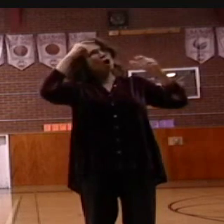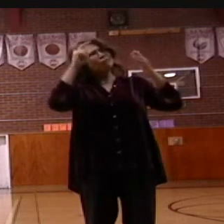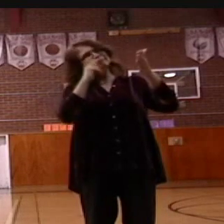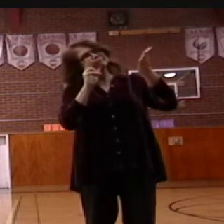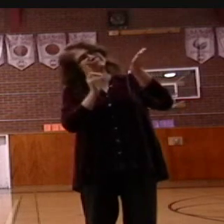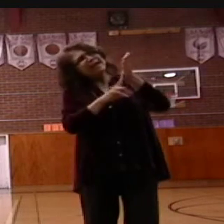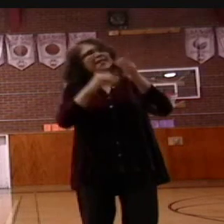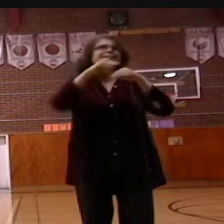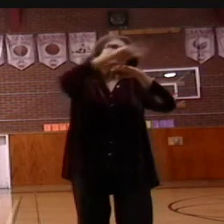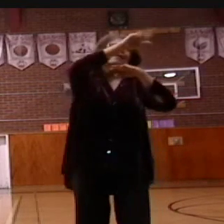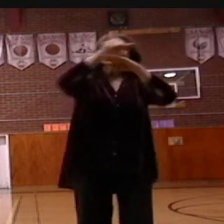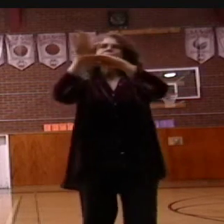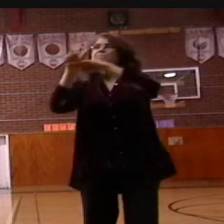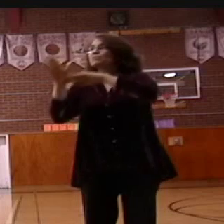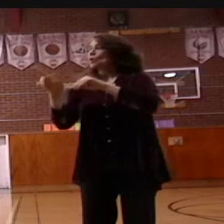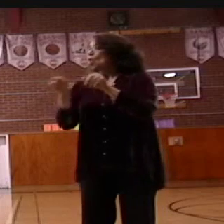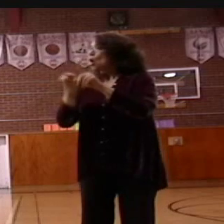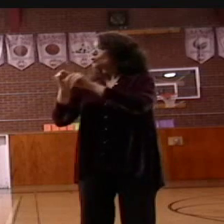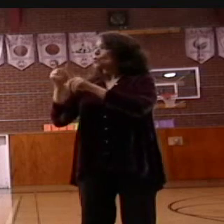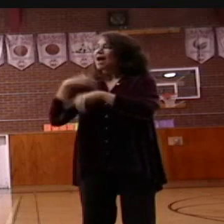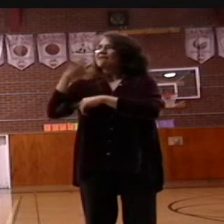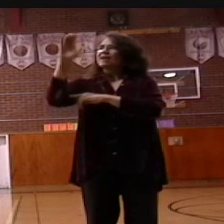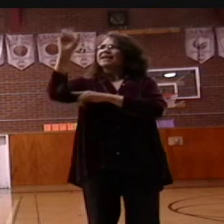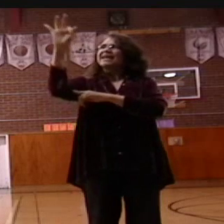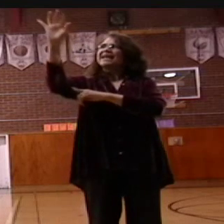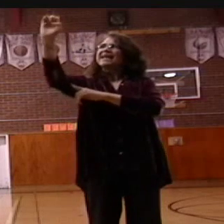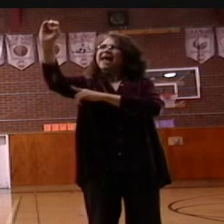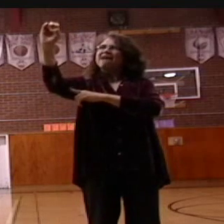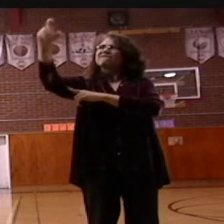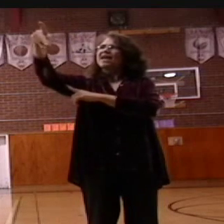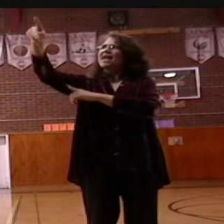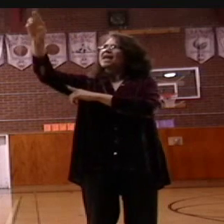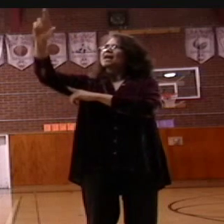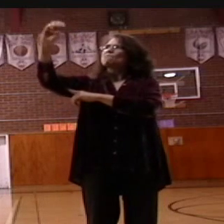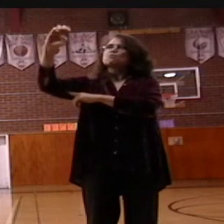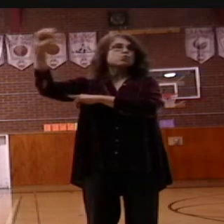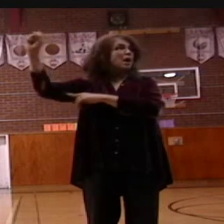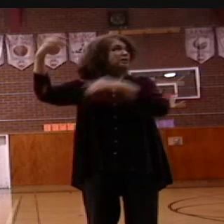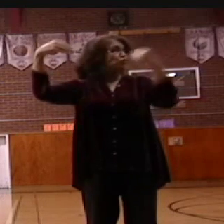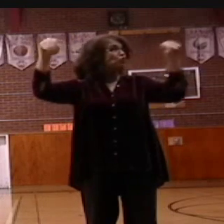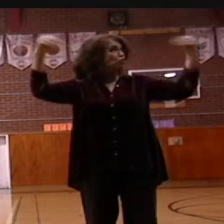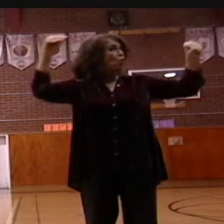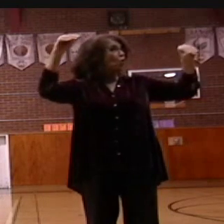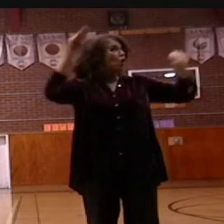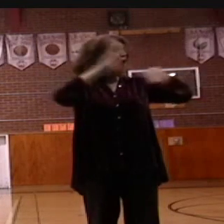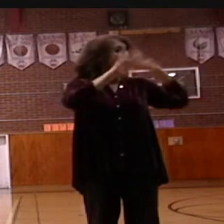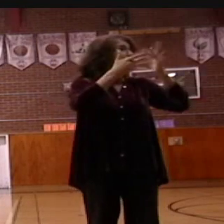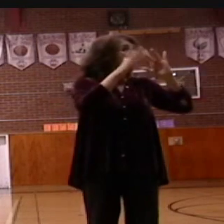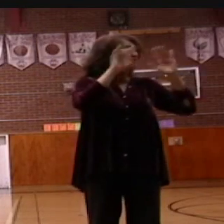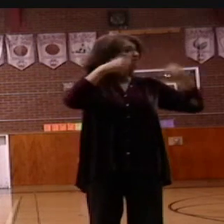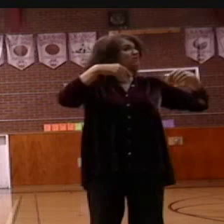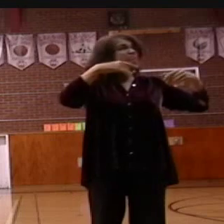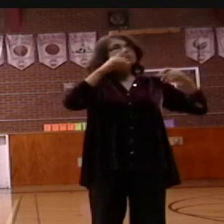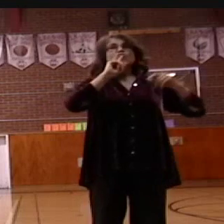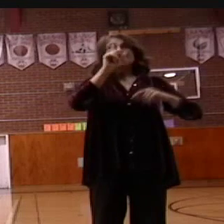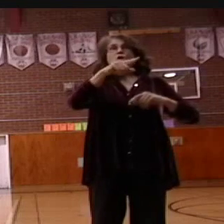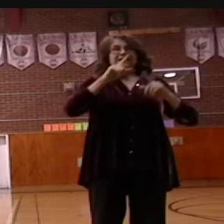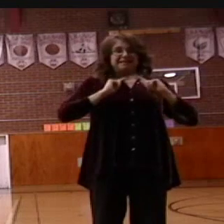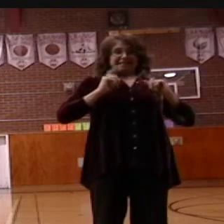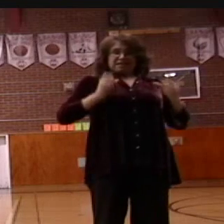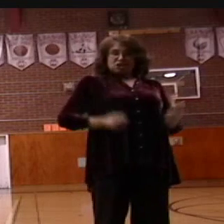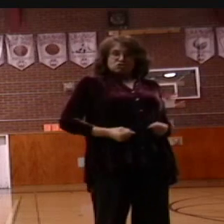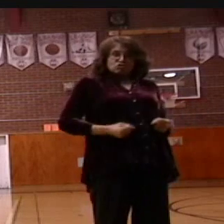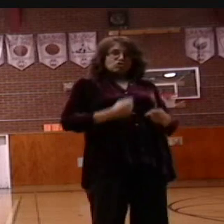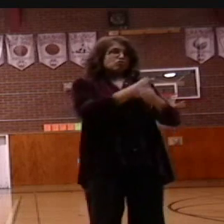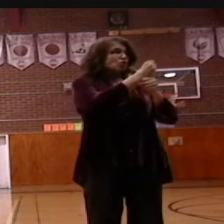I also have a cafe press store online where people can order t-shirts, mouse pads, coffee mugs, and